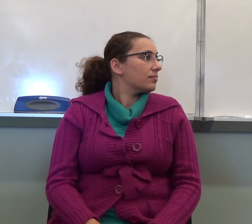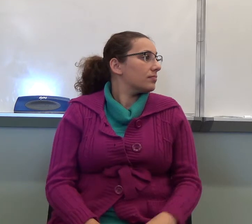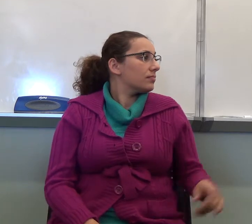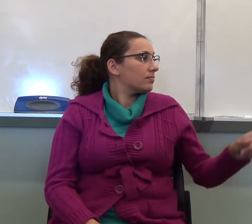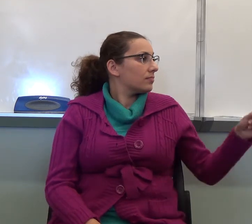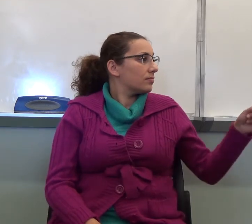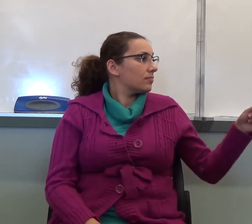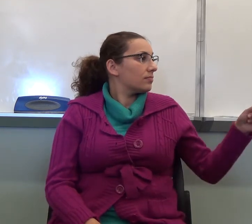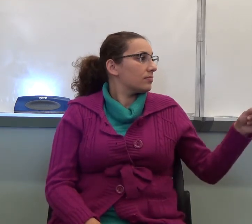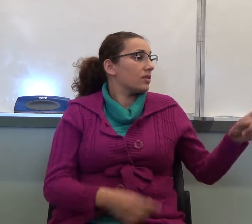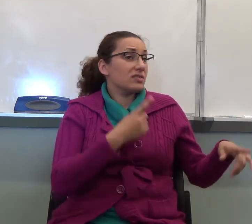reduced?